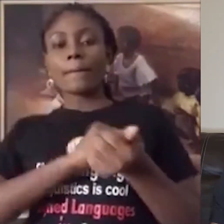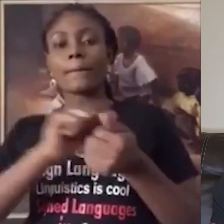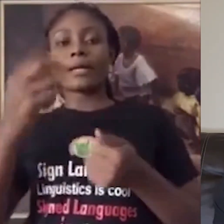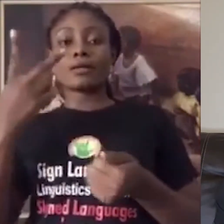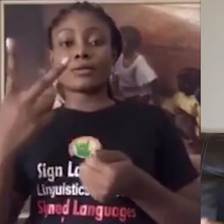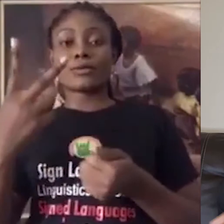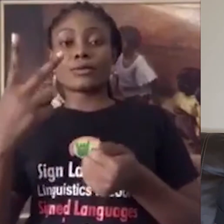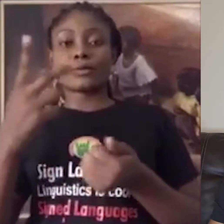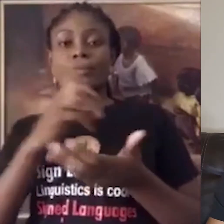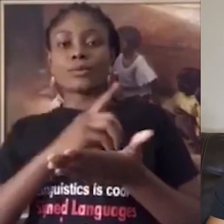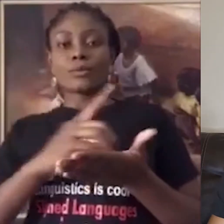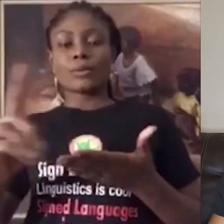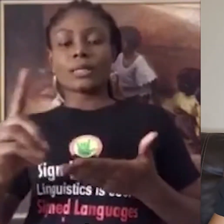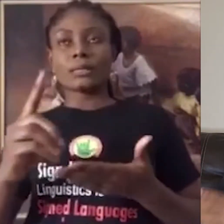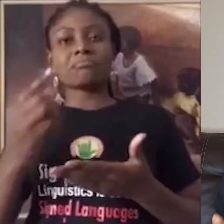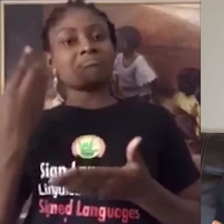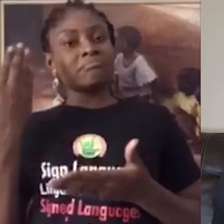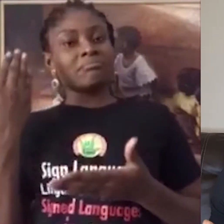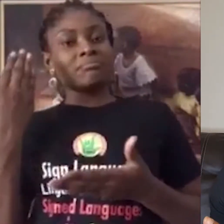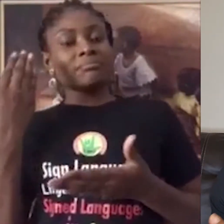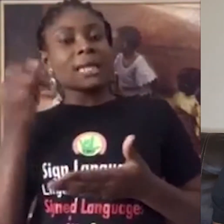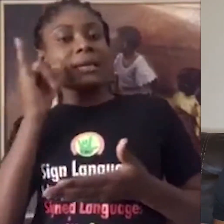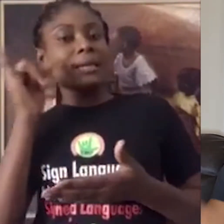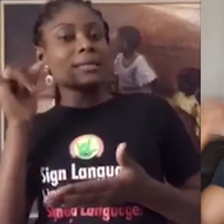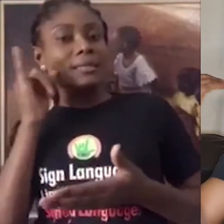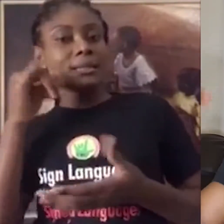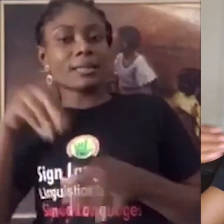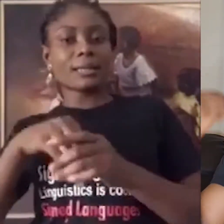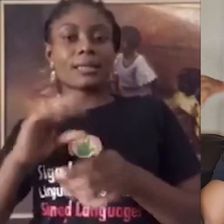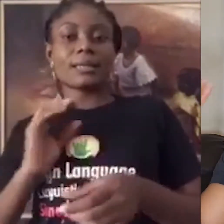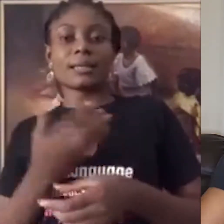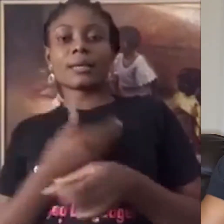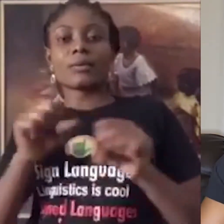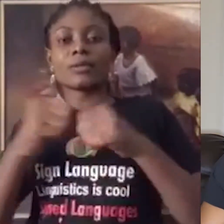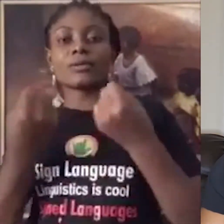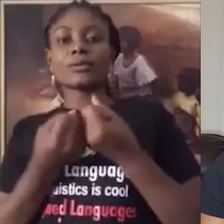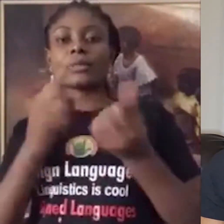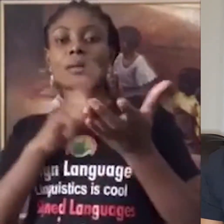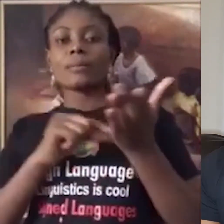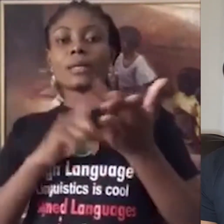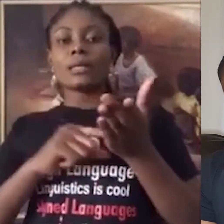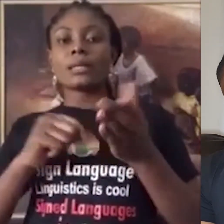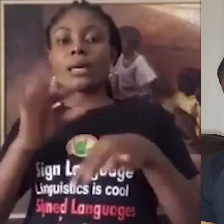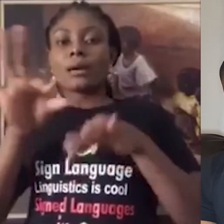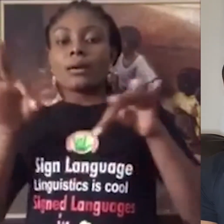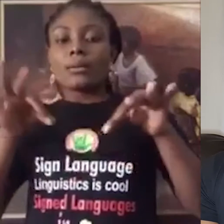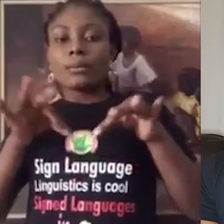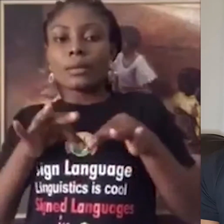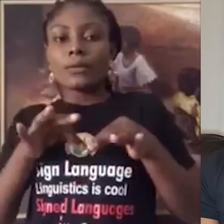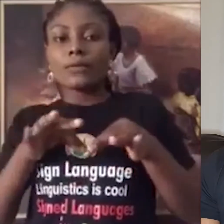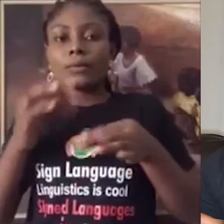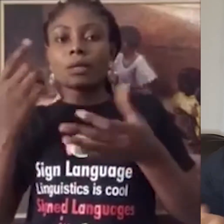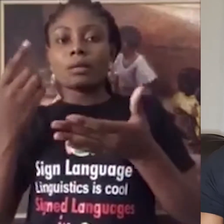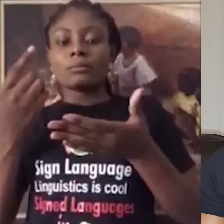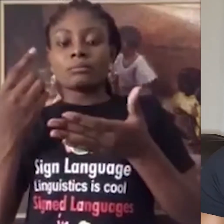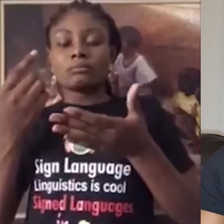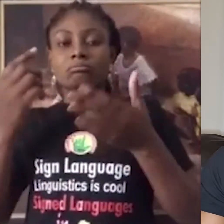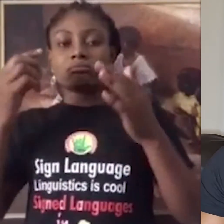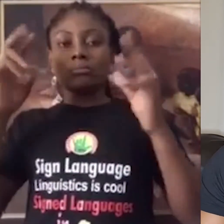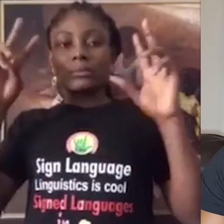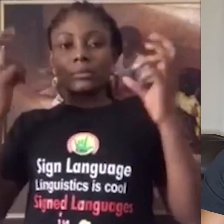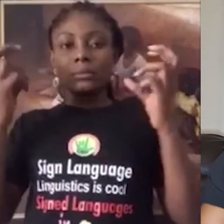and coincidentally, yesterday in the social media platform of Nigerian linguists, a lecture